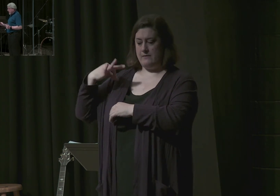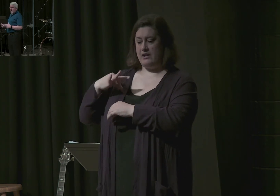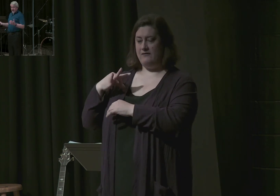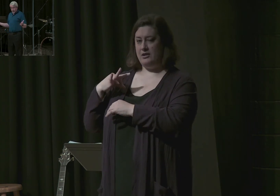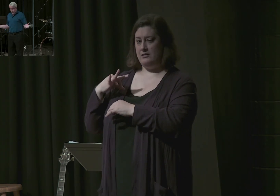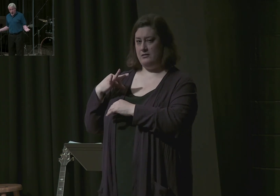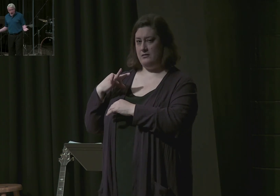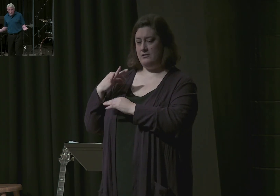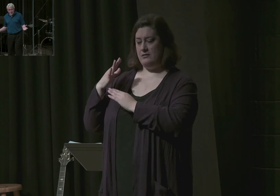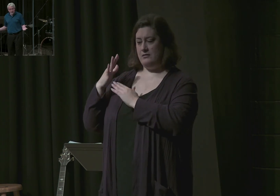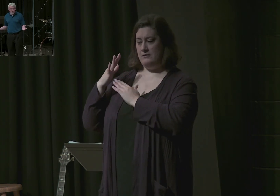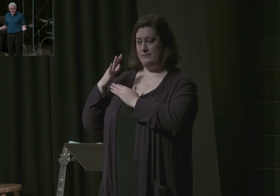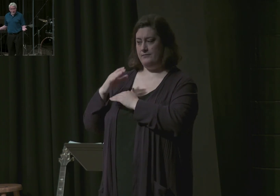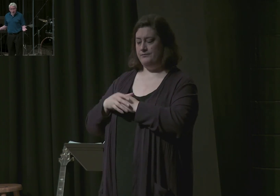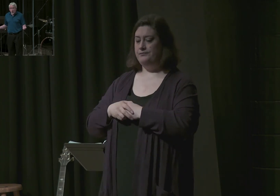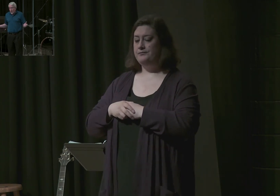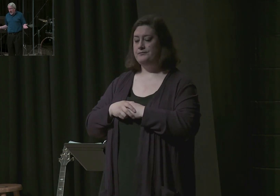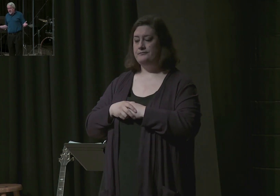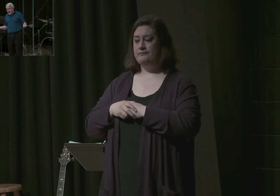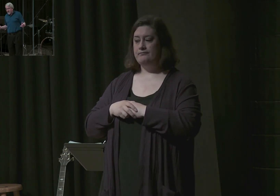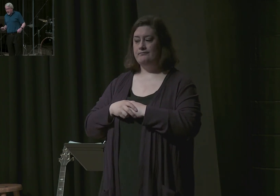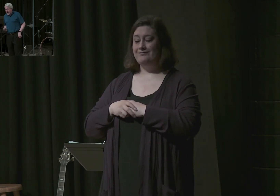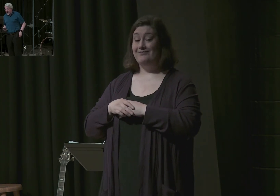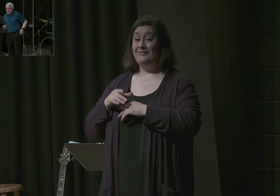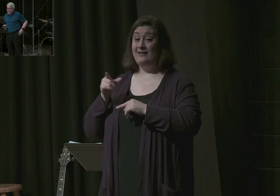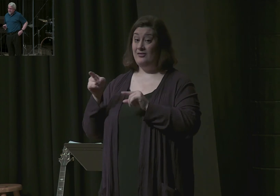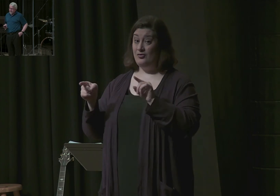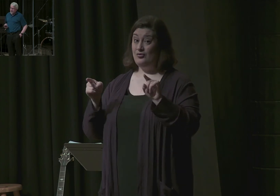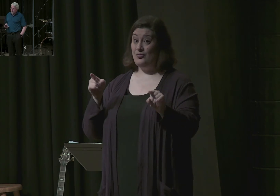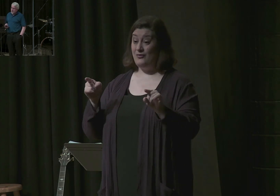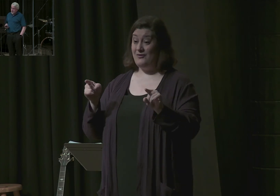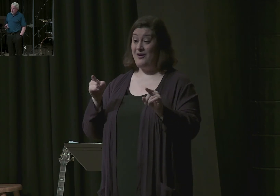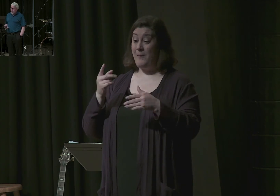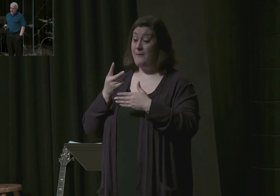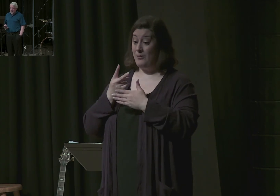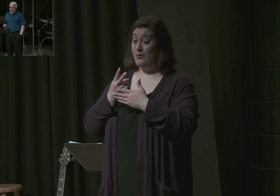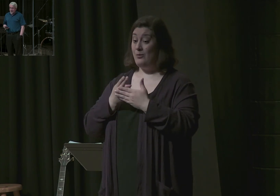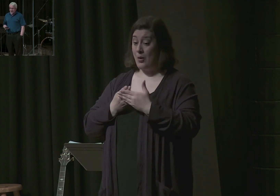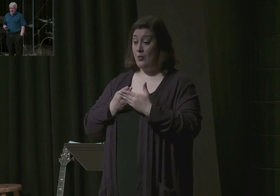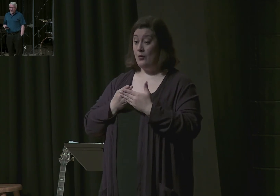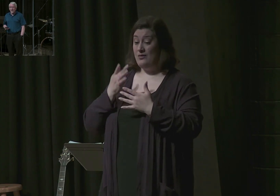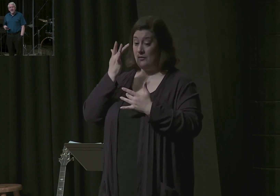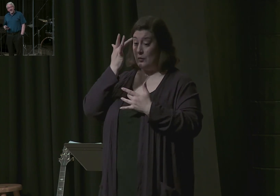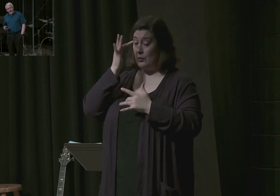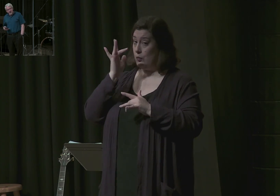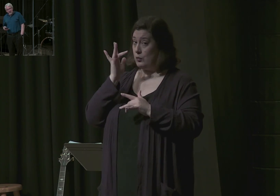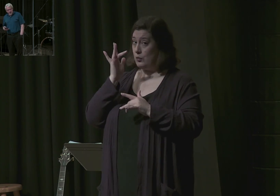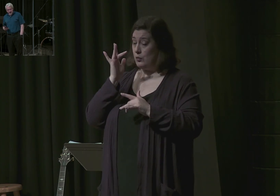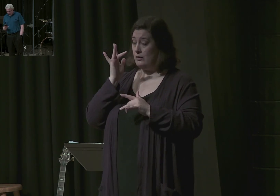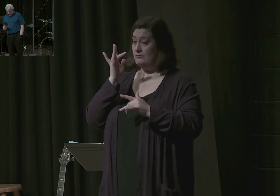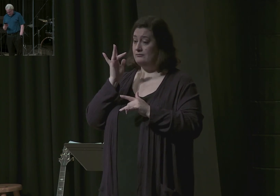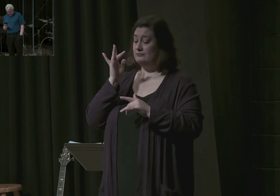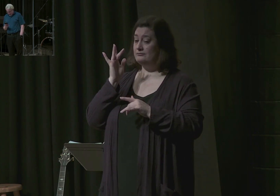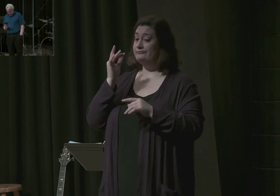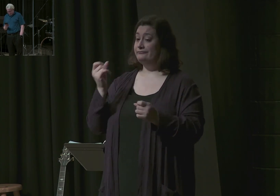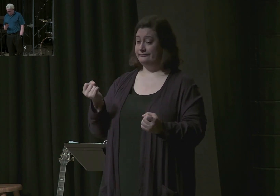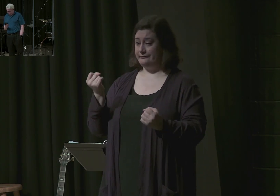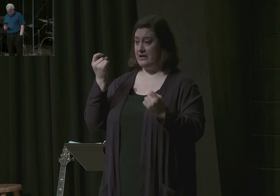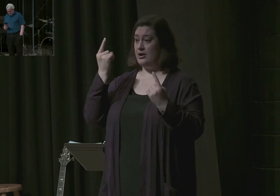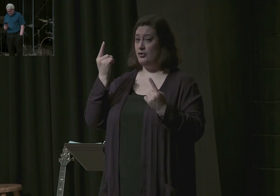Laban. After all, one clever man certainly recognizes another clever